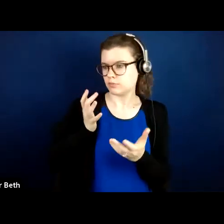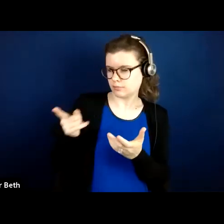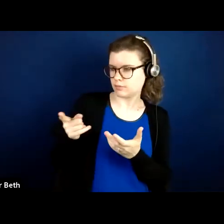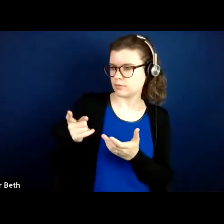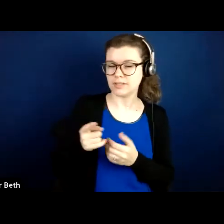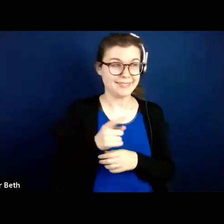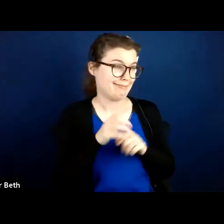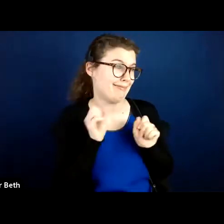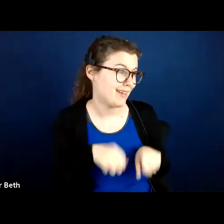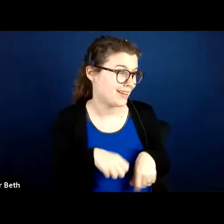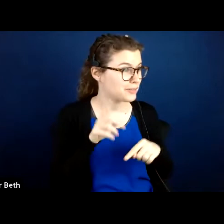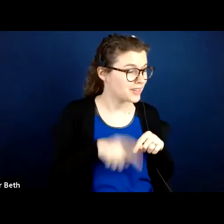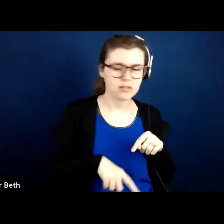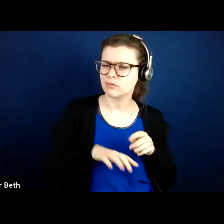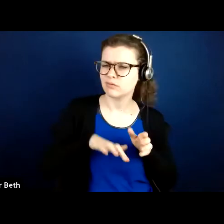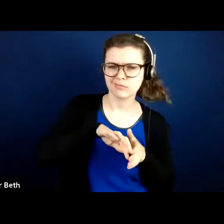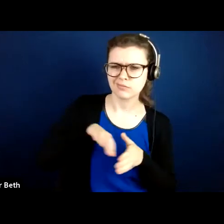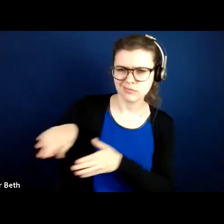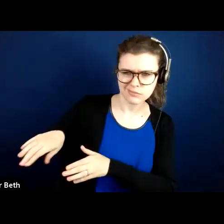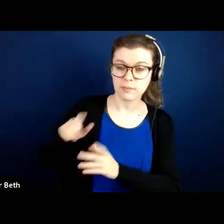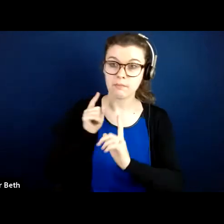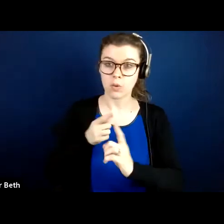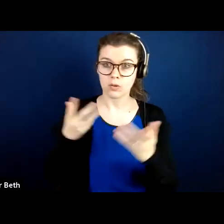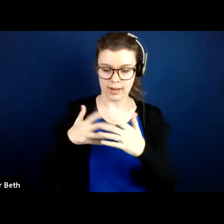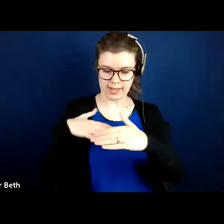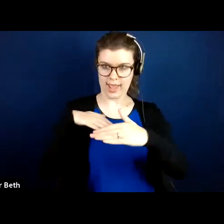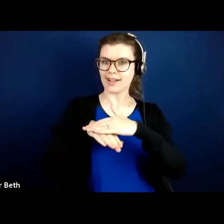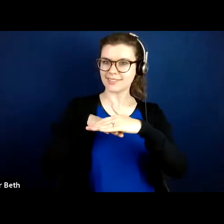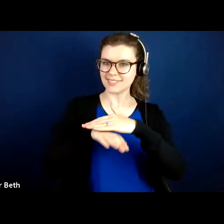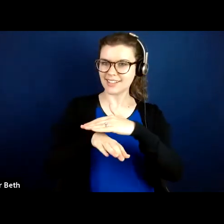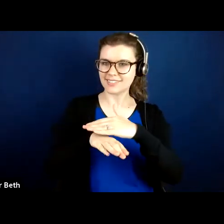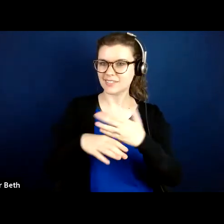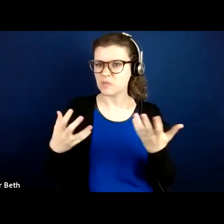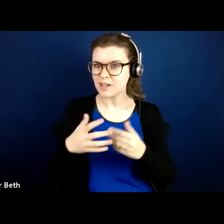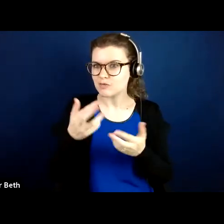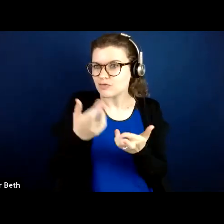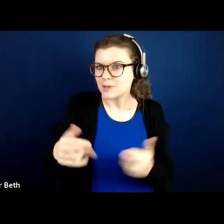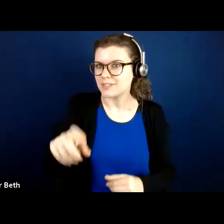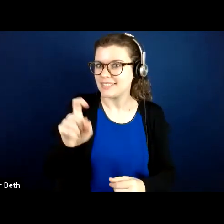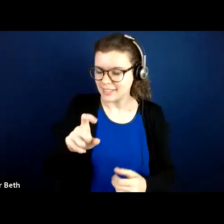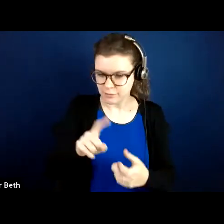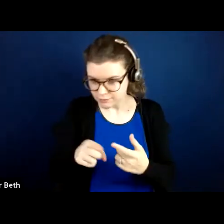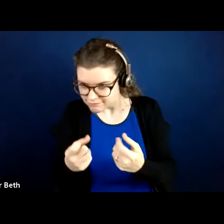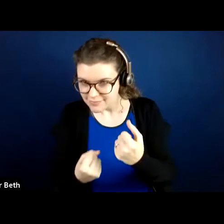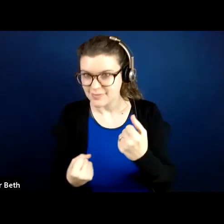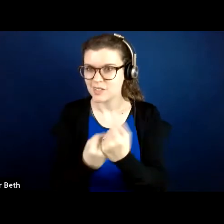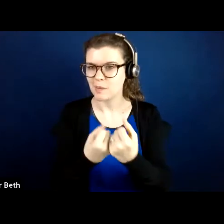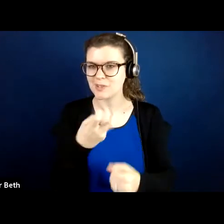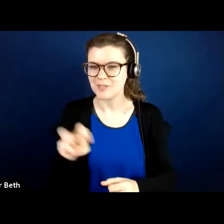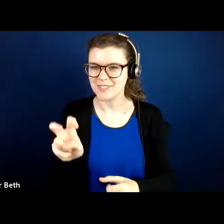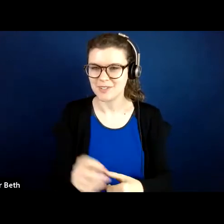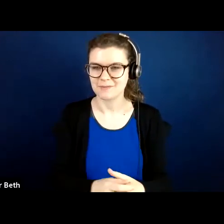or inability to accessing the necessary resources to support those